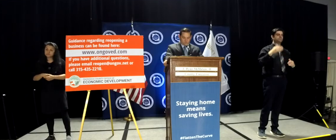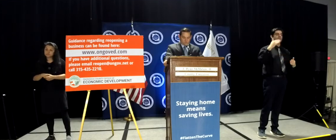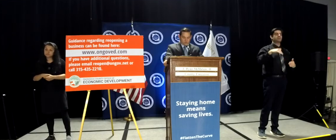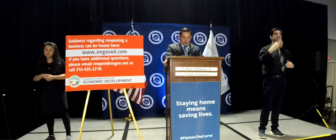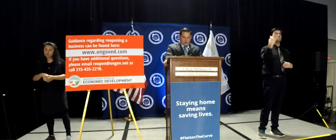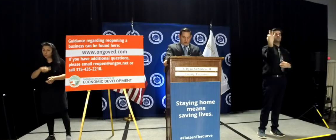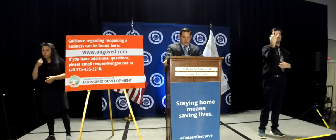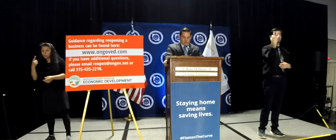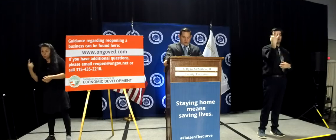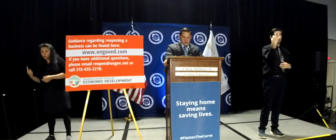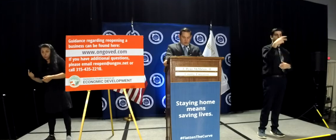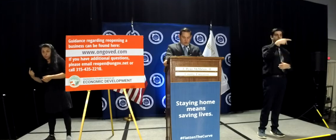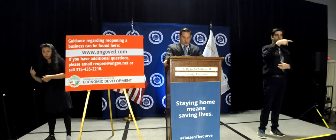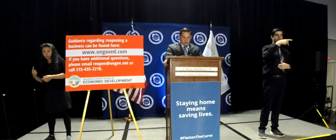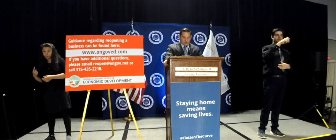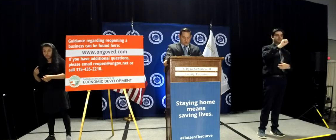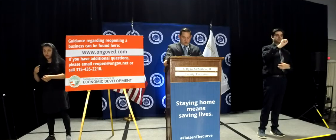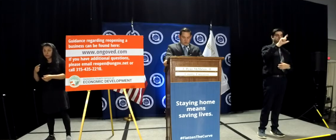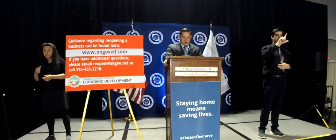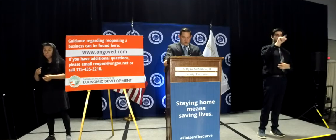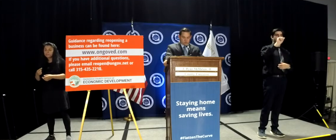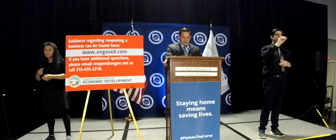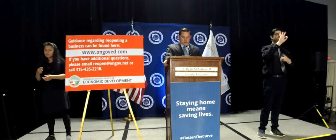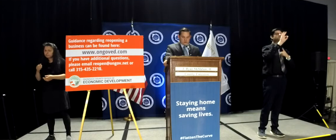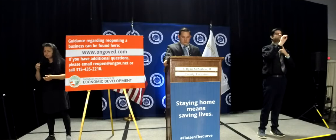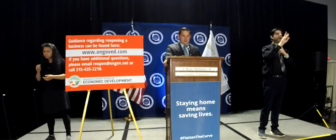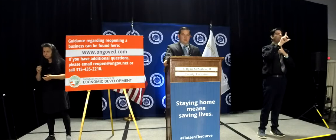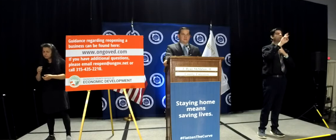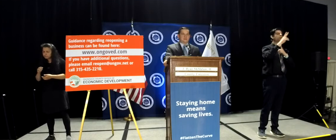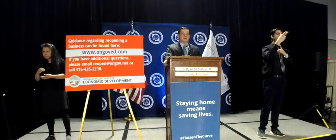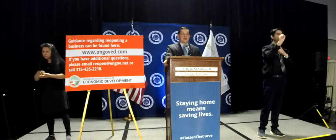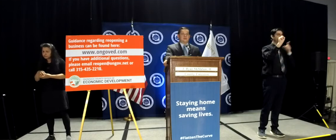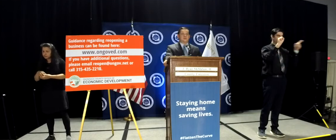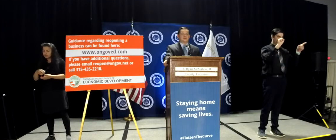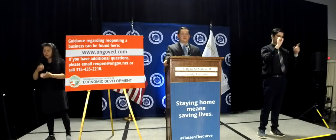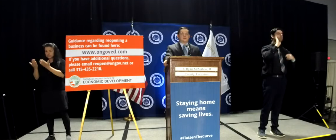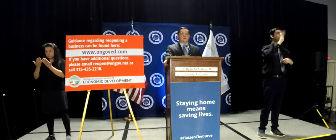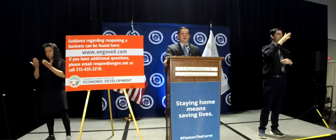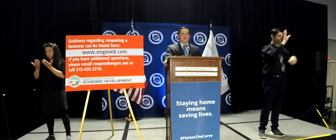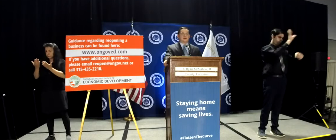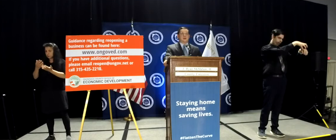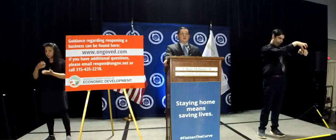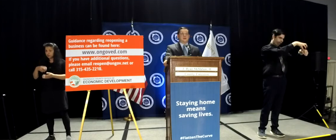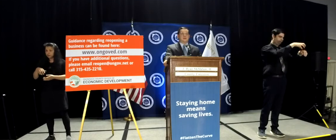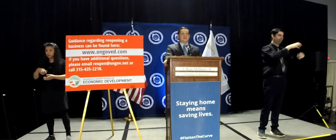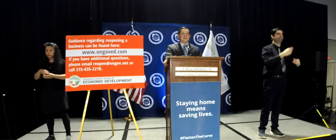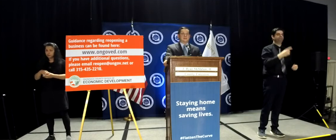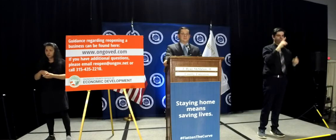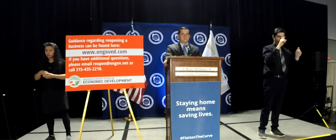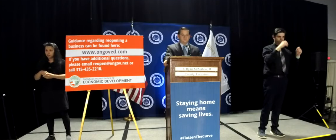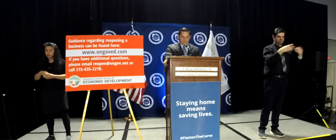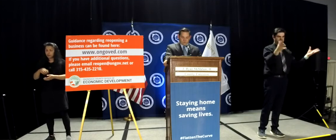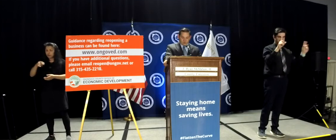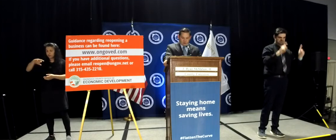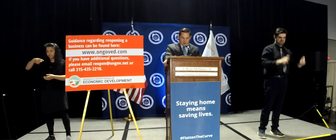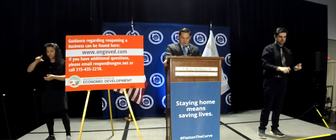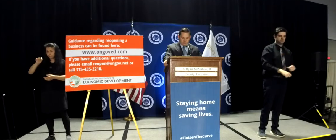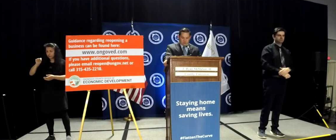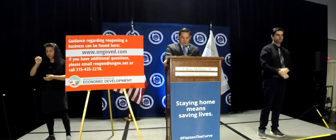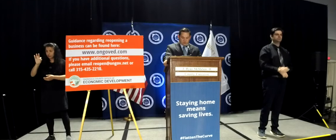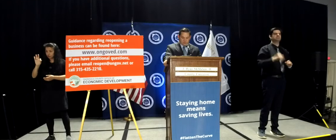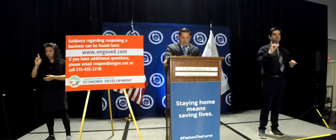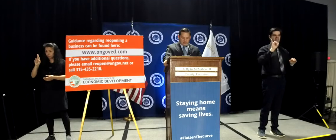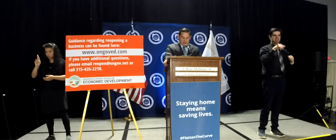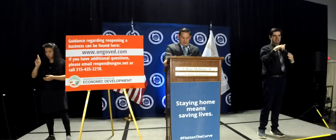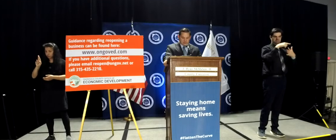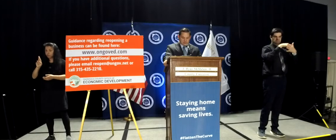School, in the city of Syracuse. So please take advantage of this and get tested.